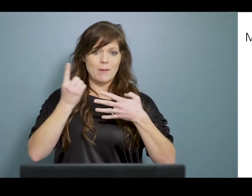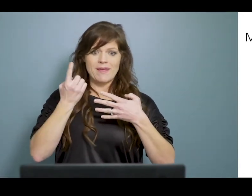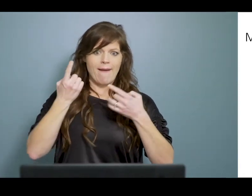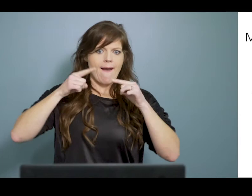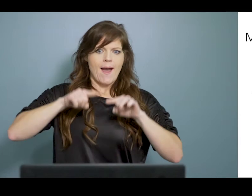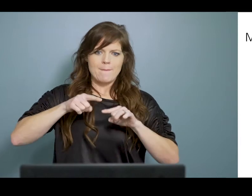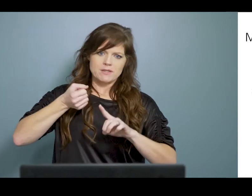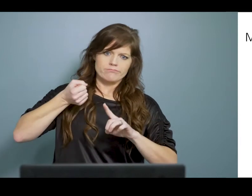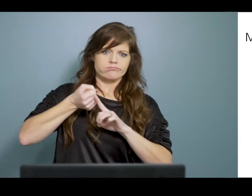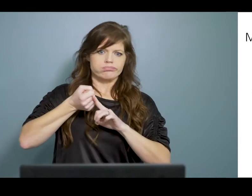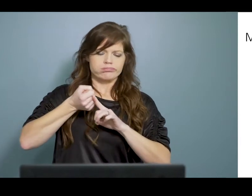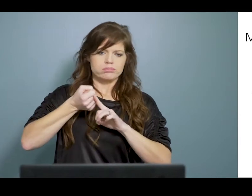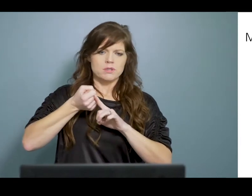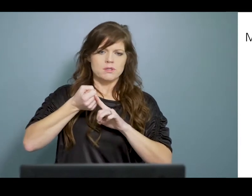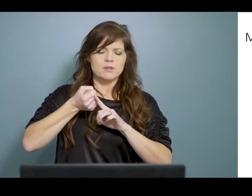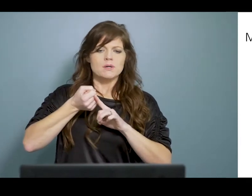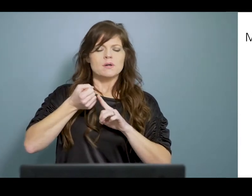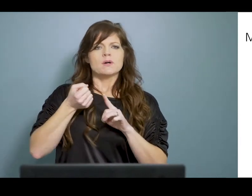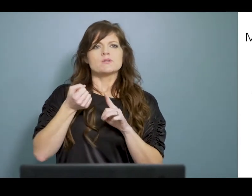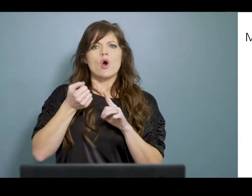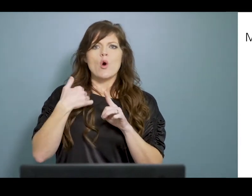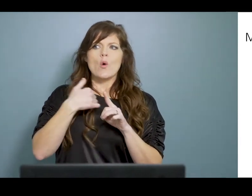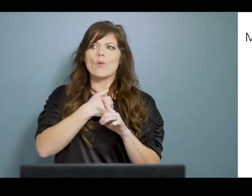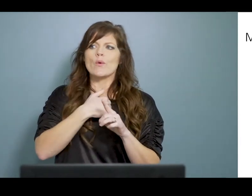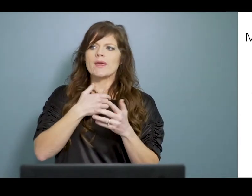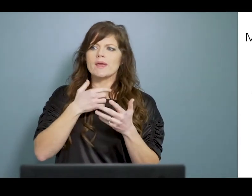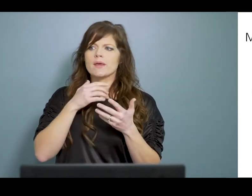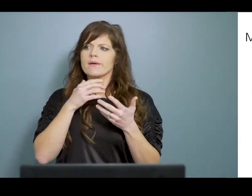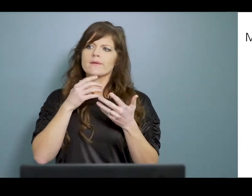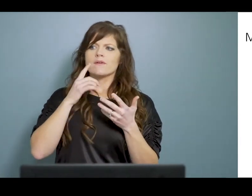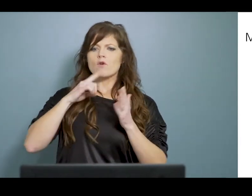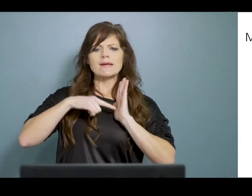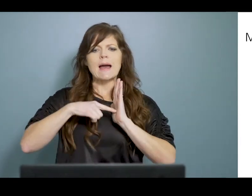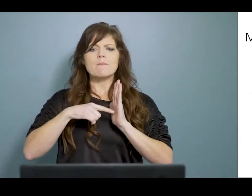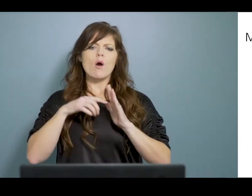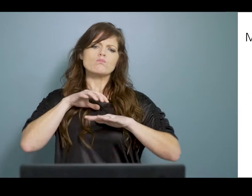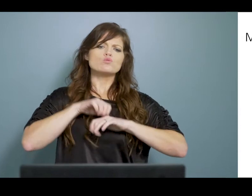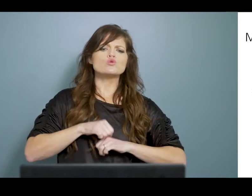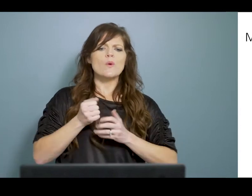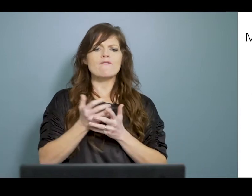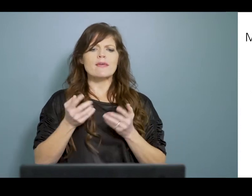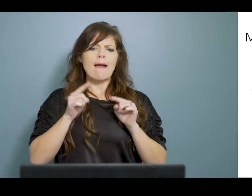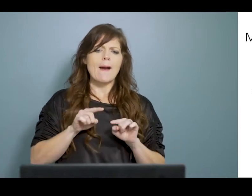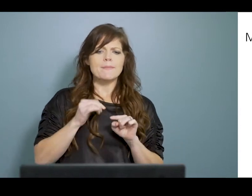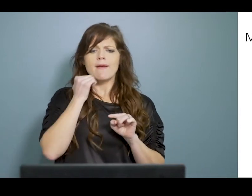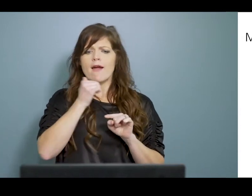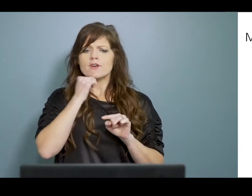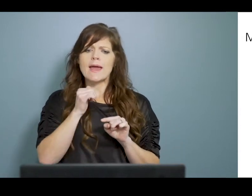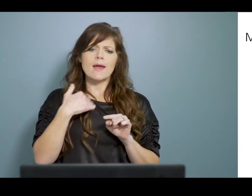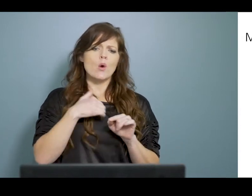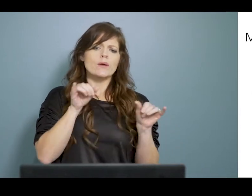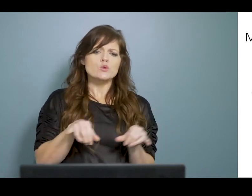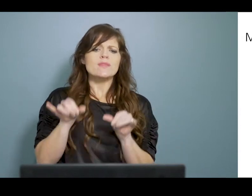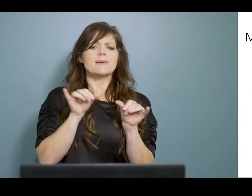We have the status quo. We're used to what's going on. We know how to do our jobs. We have our daily routines down with